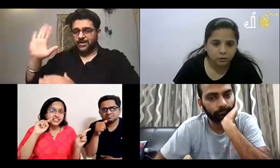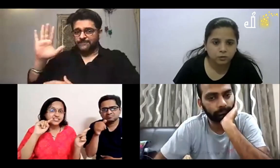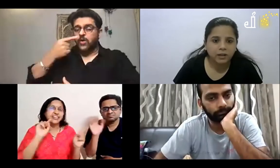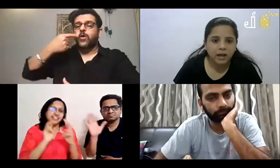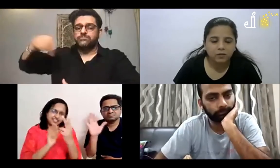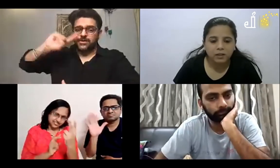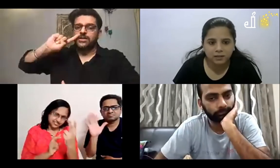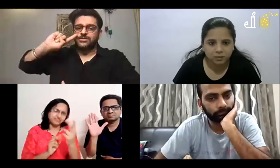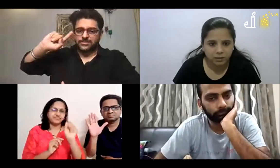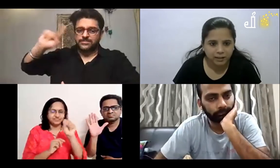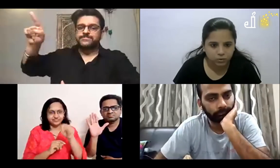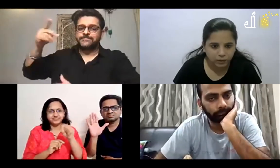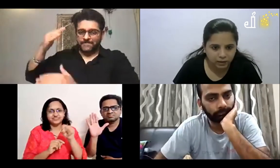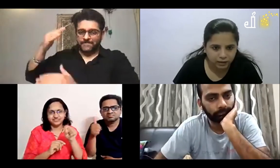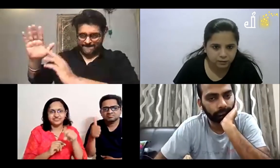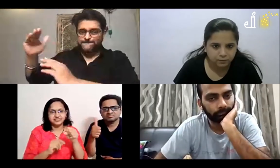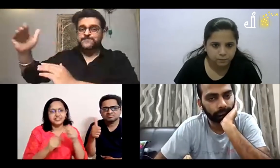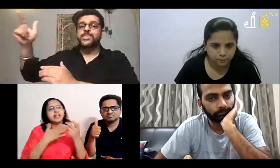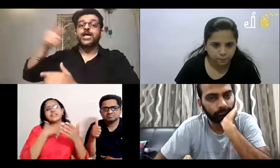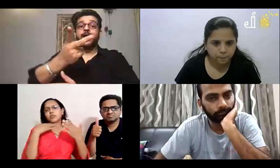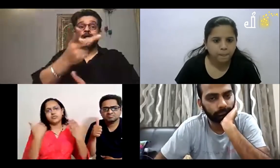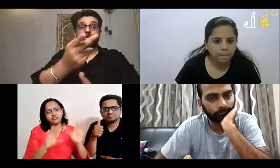and also they have other disability as well, correct?